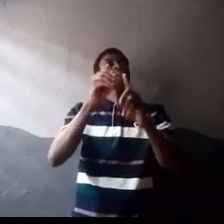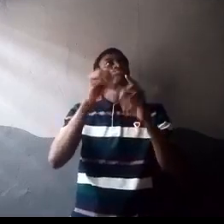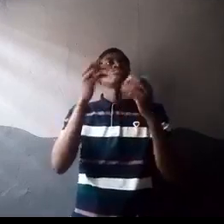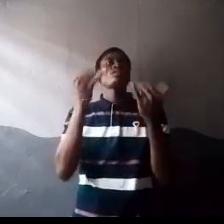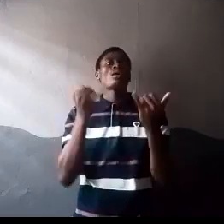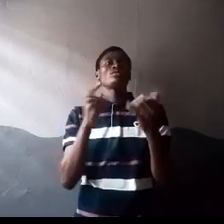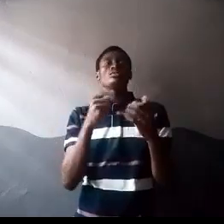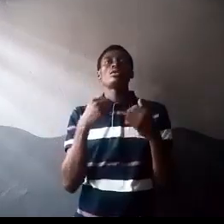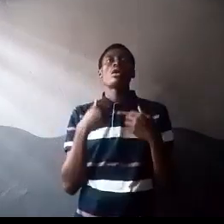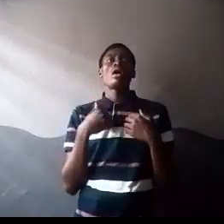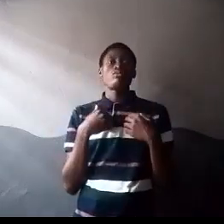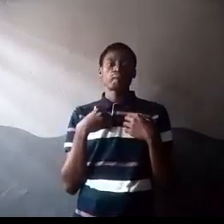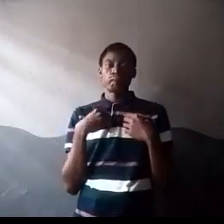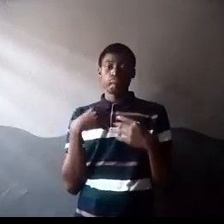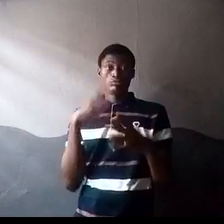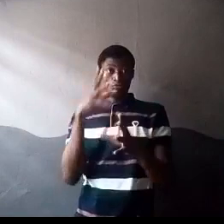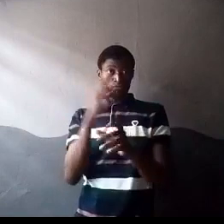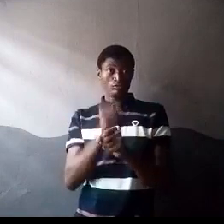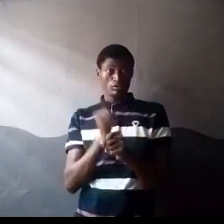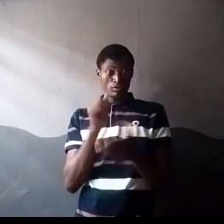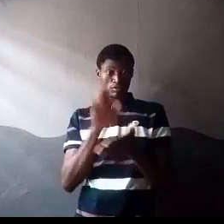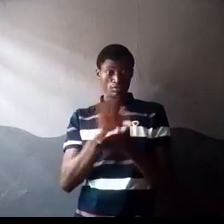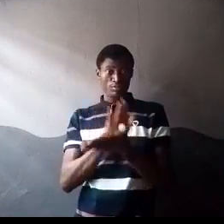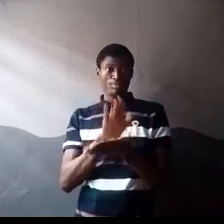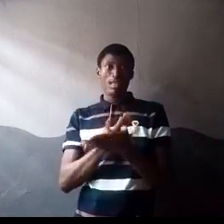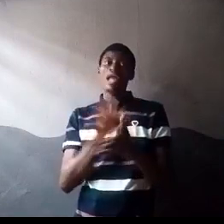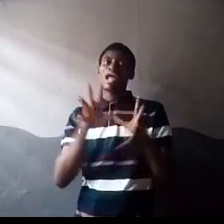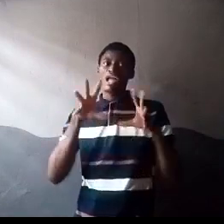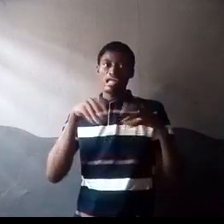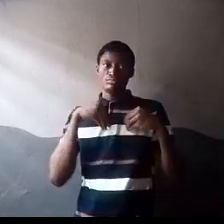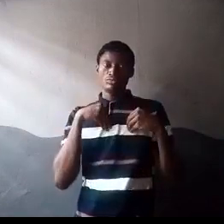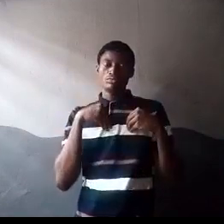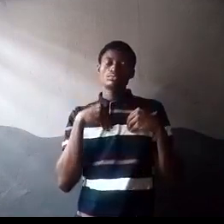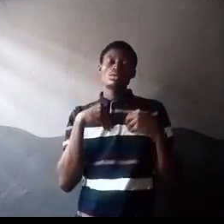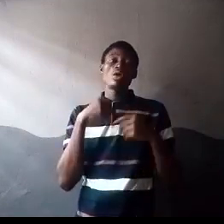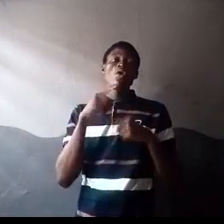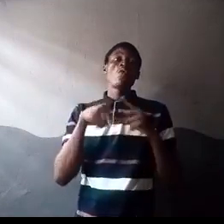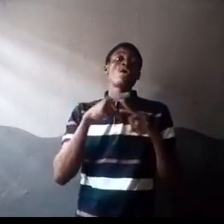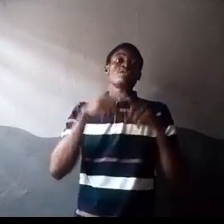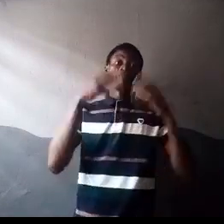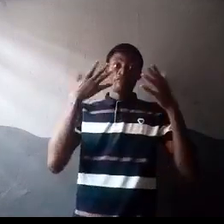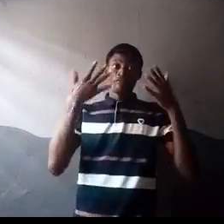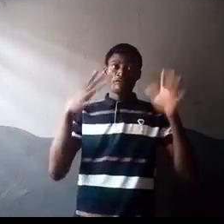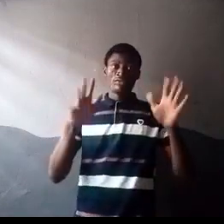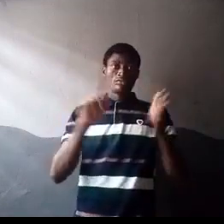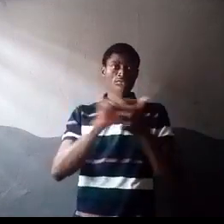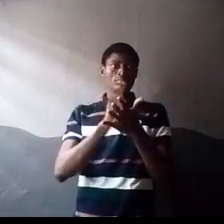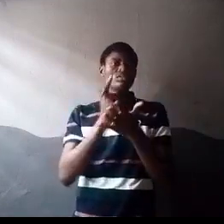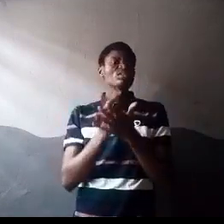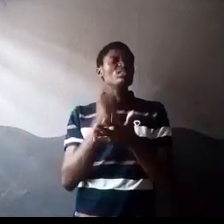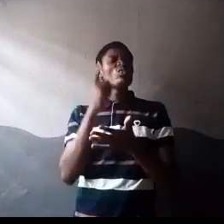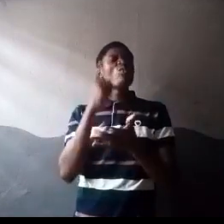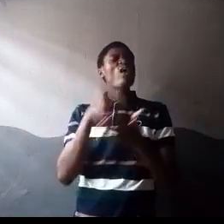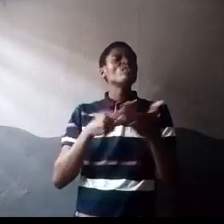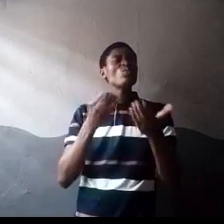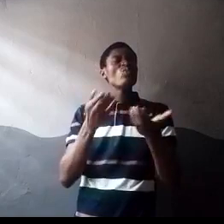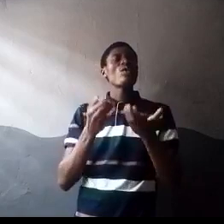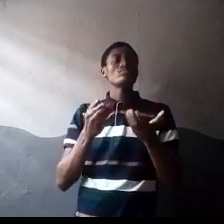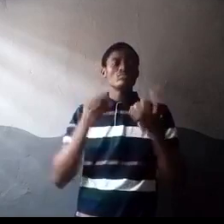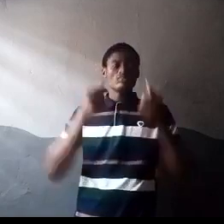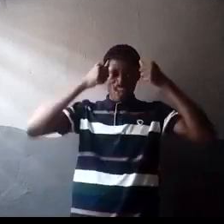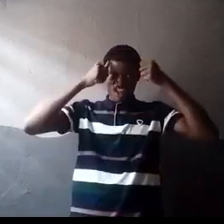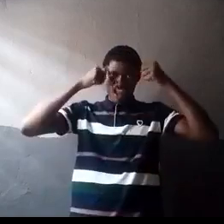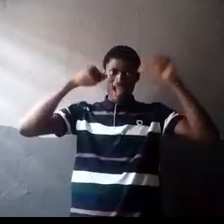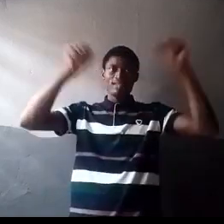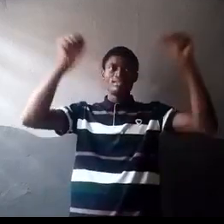you are now studying. What do you want at the end of the study? What do you want to achieve at the end of the study? Now, after you've graduated, what can